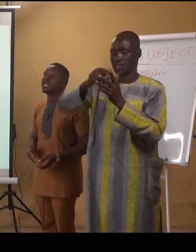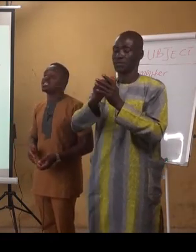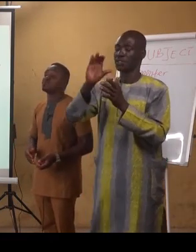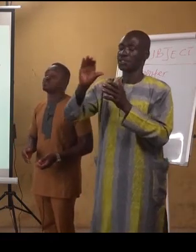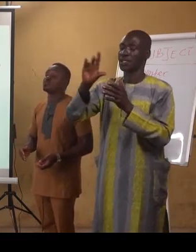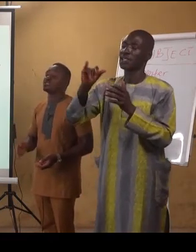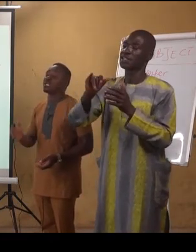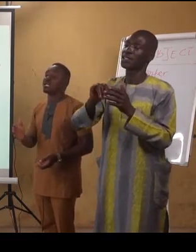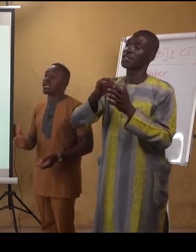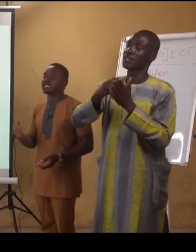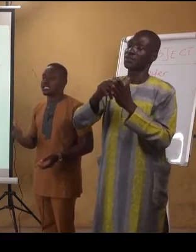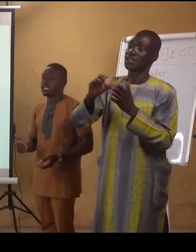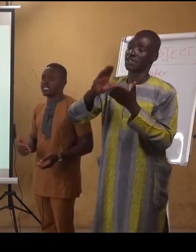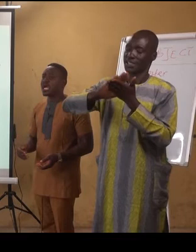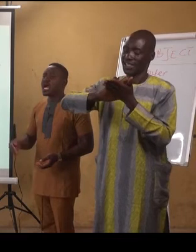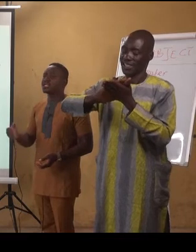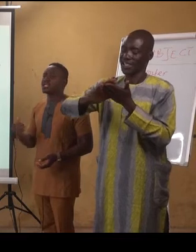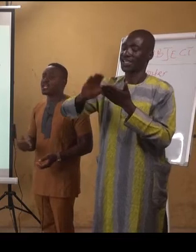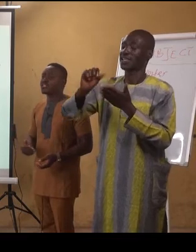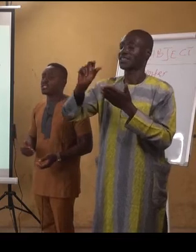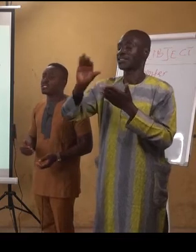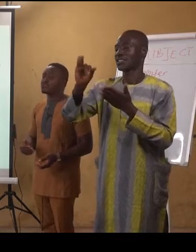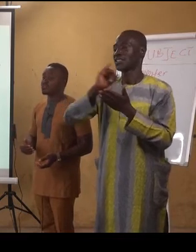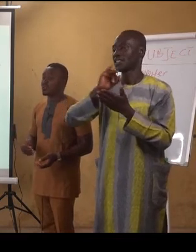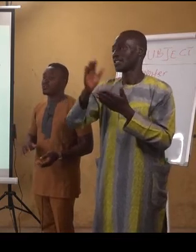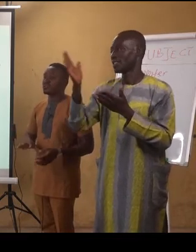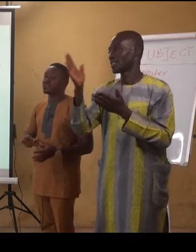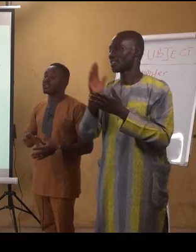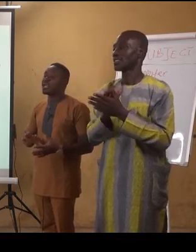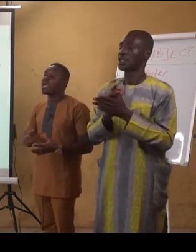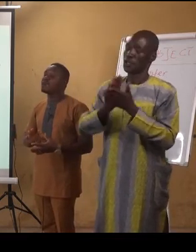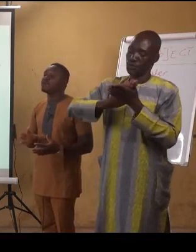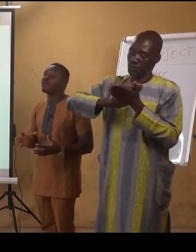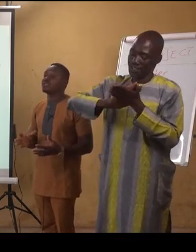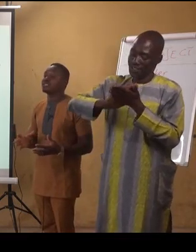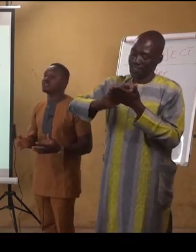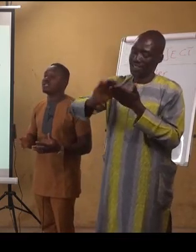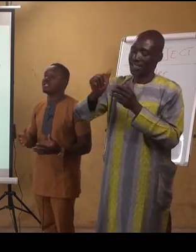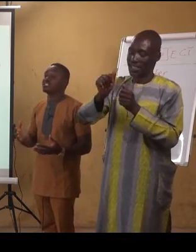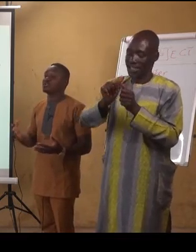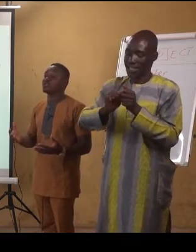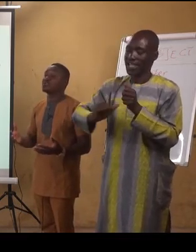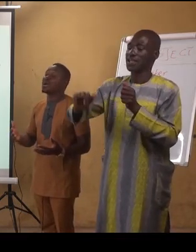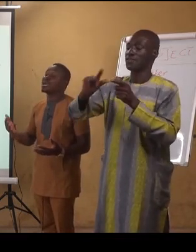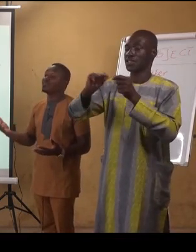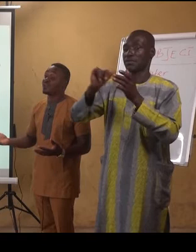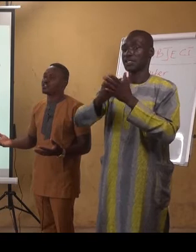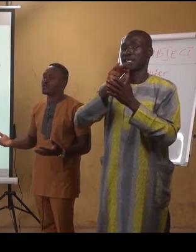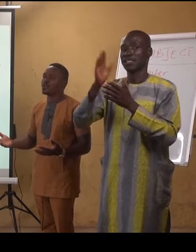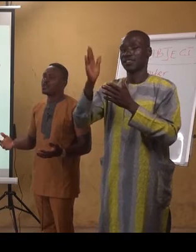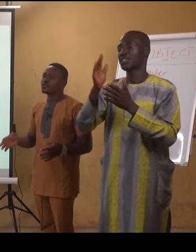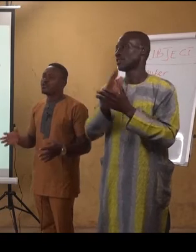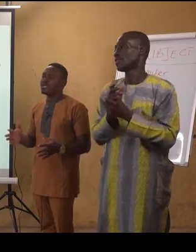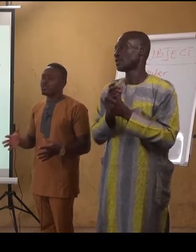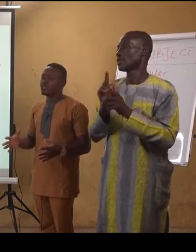CLS. CLS means what? Clear screen. And the clear screen is to clear every other statement that has been run in